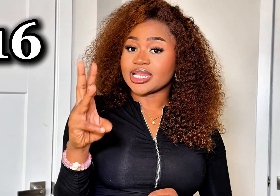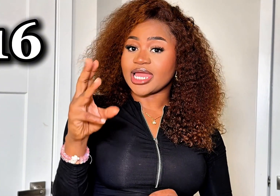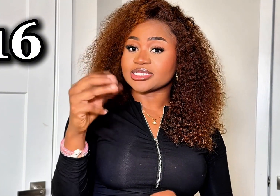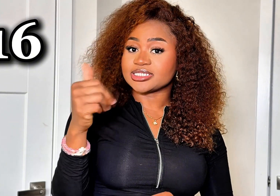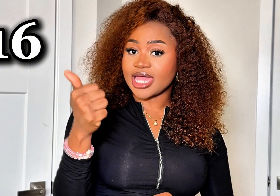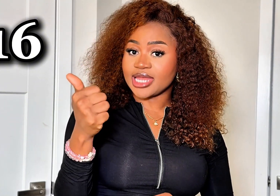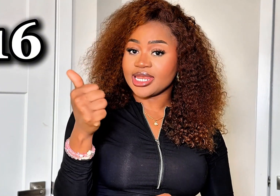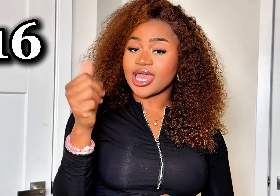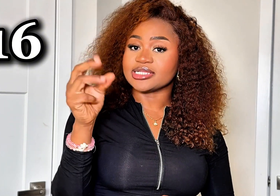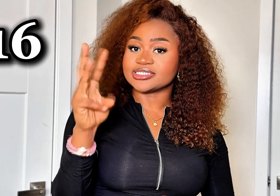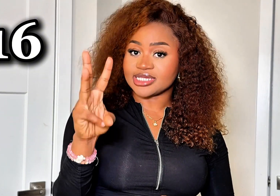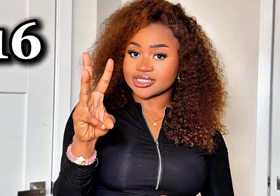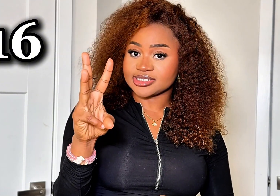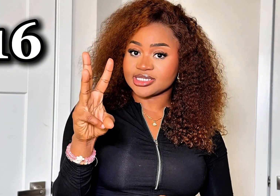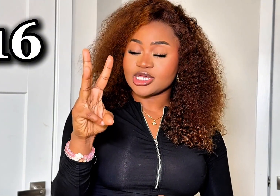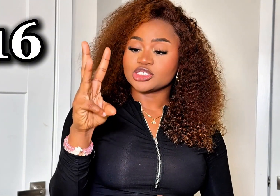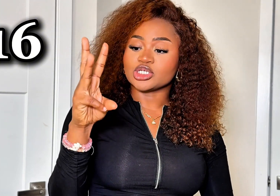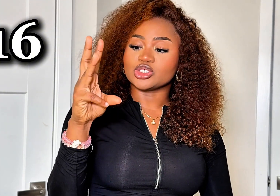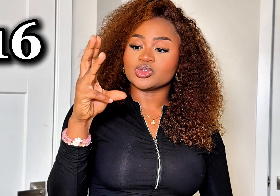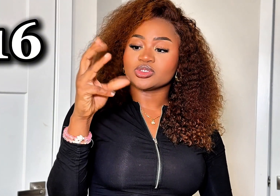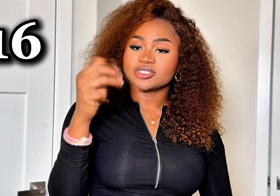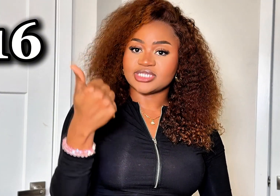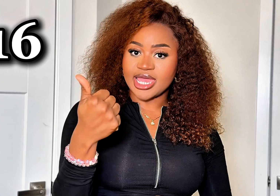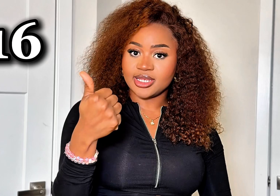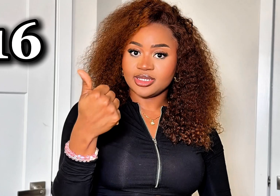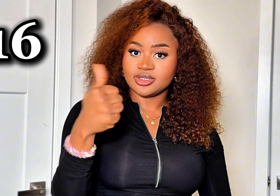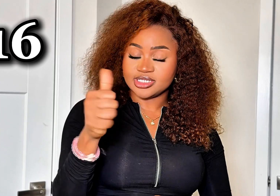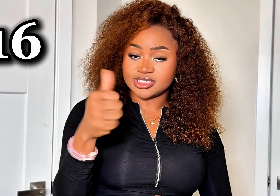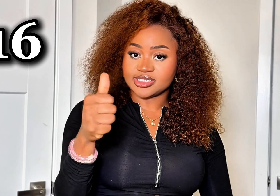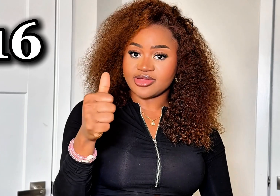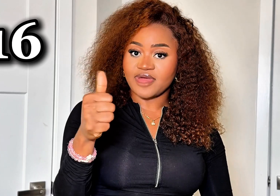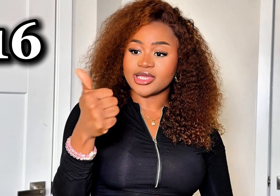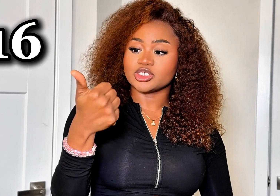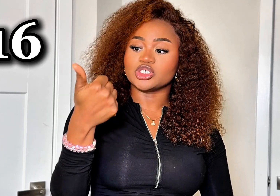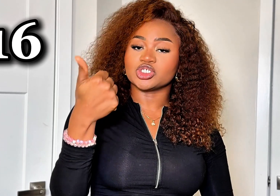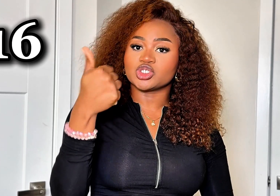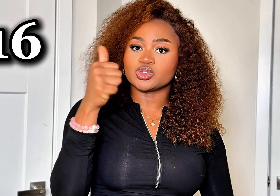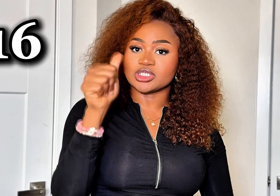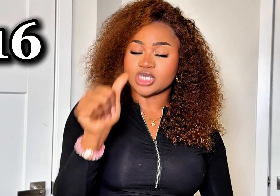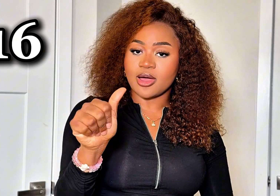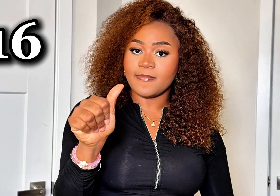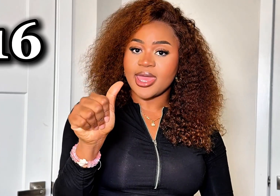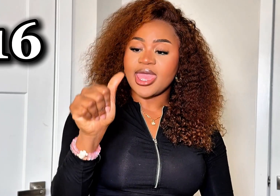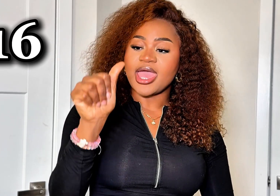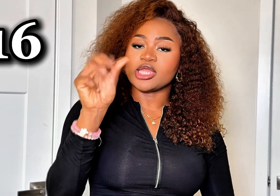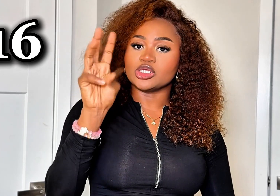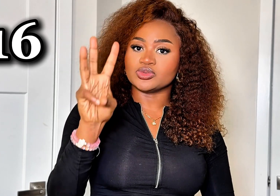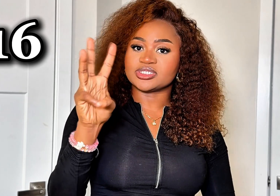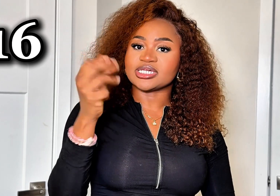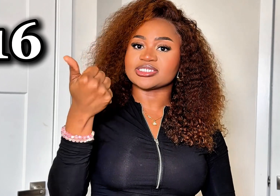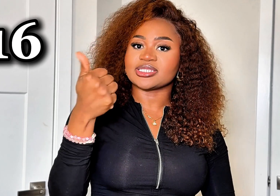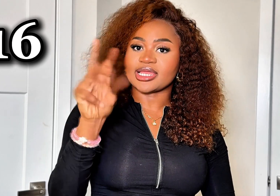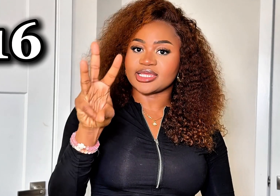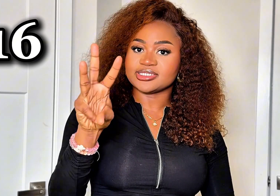like 10 and 6. So they do 10. This is 10, right? So they just do the thumb and they do 6 like